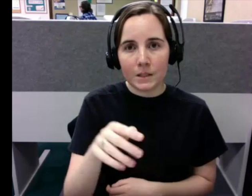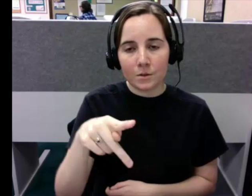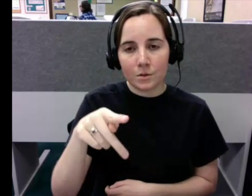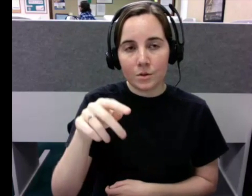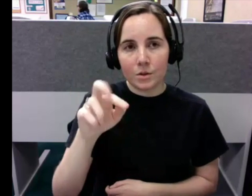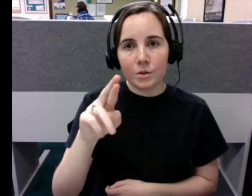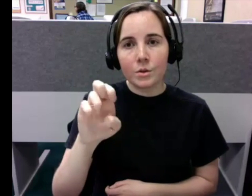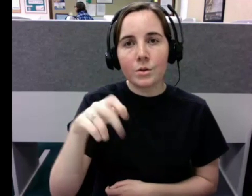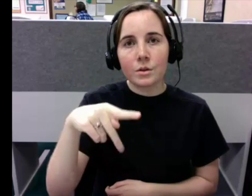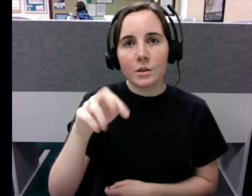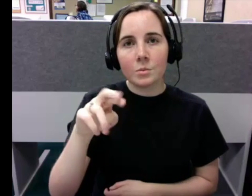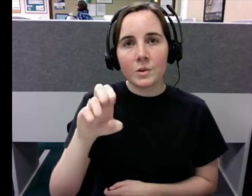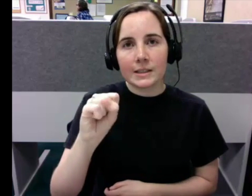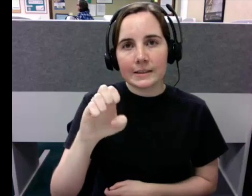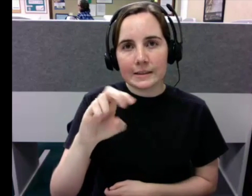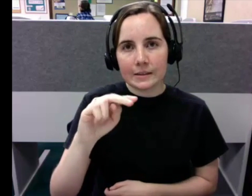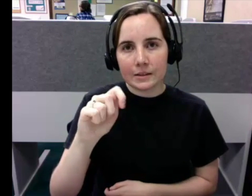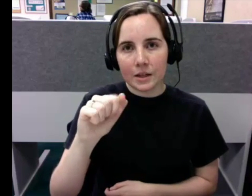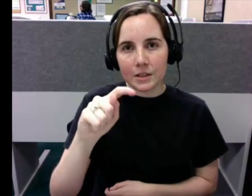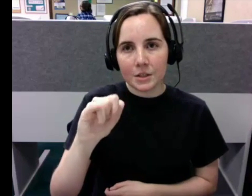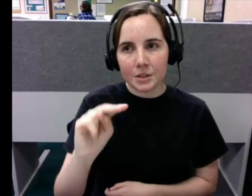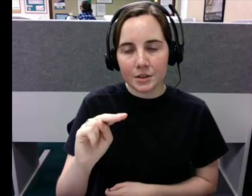You may be able to get other help.